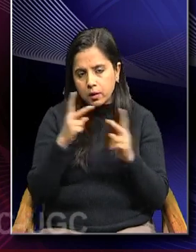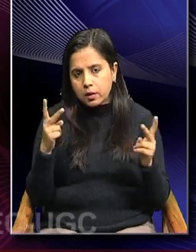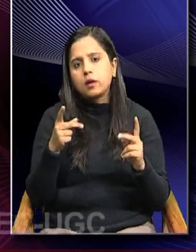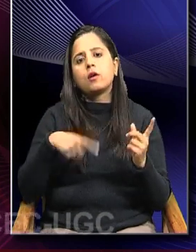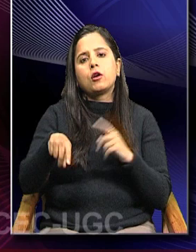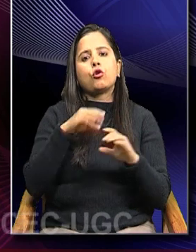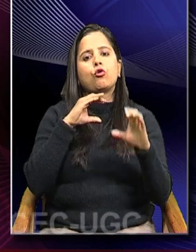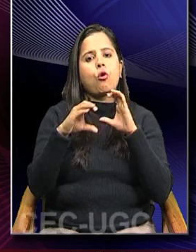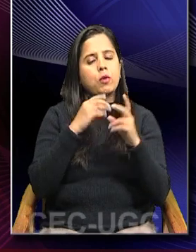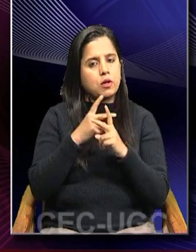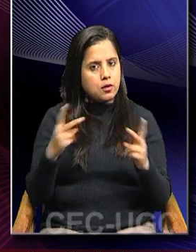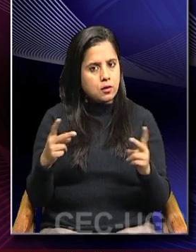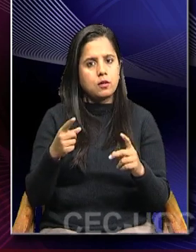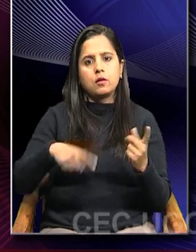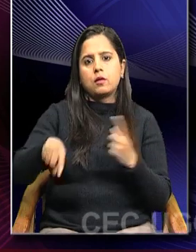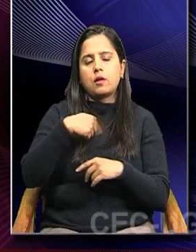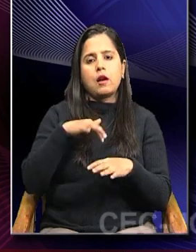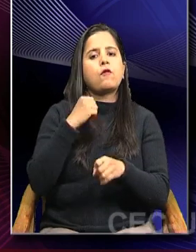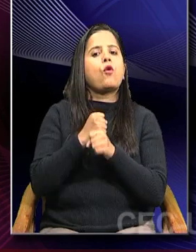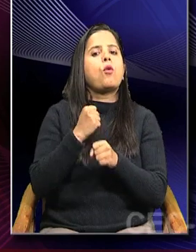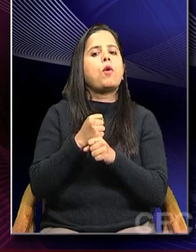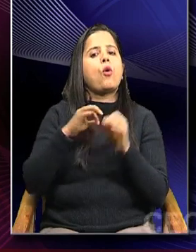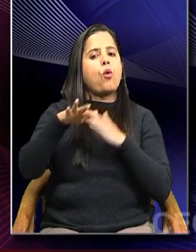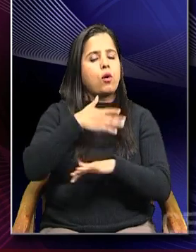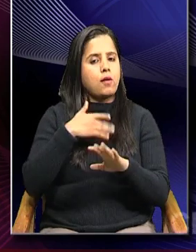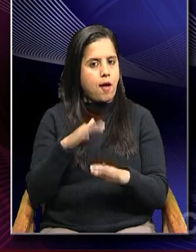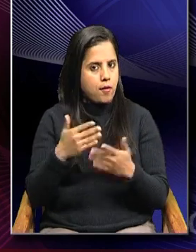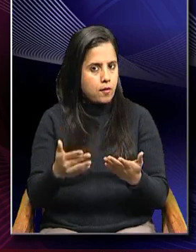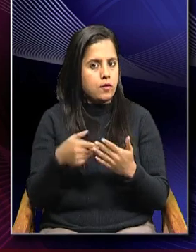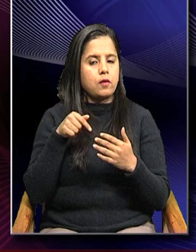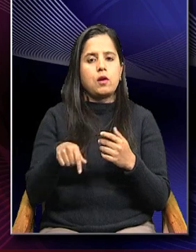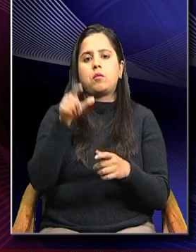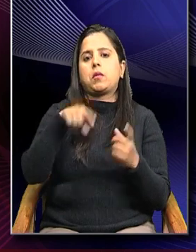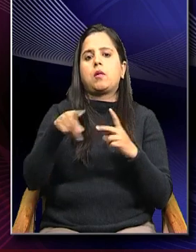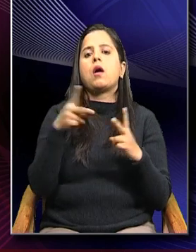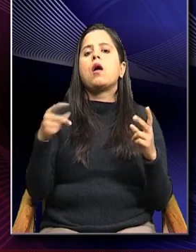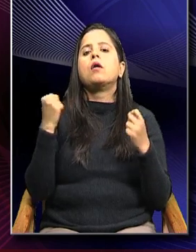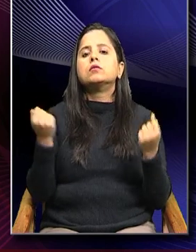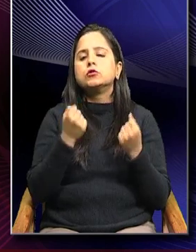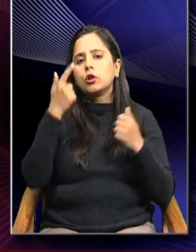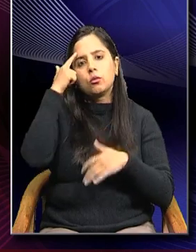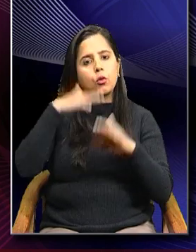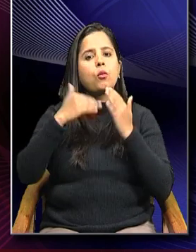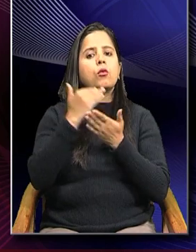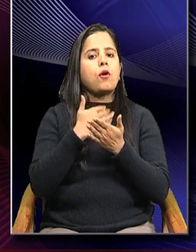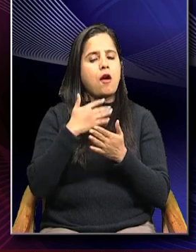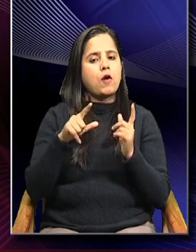the communication, then we have government organizations, we have citizen action programs, and we have